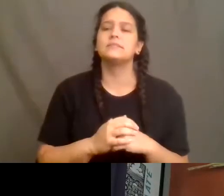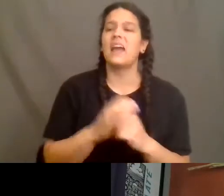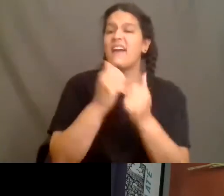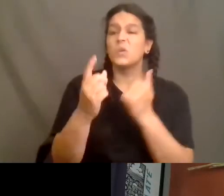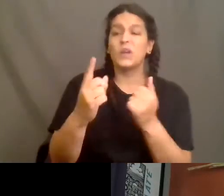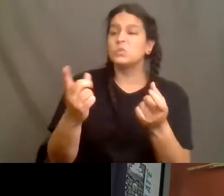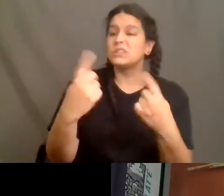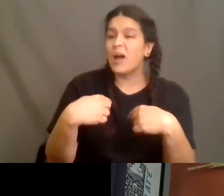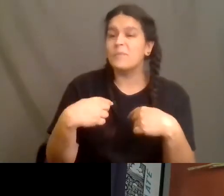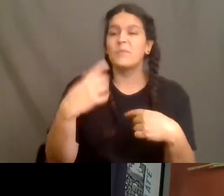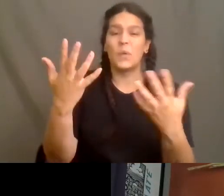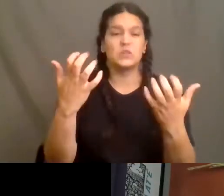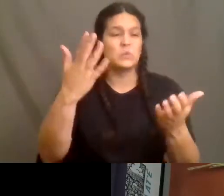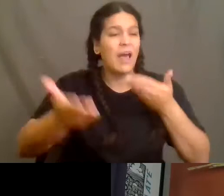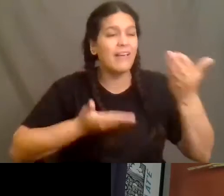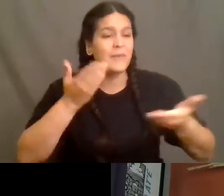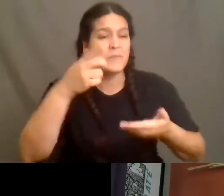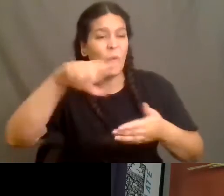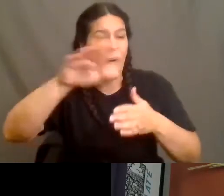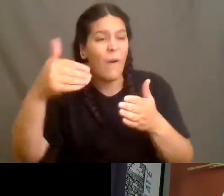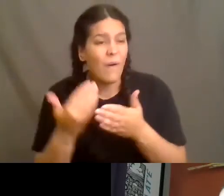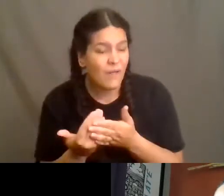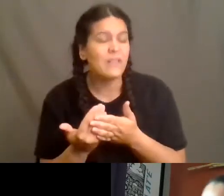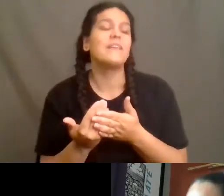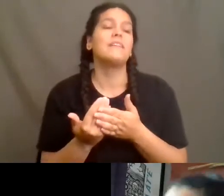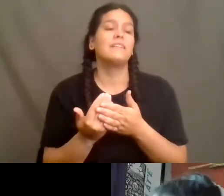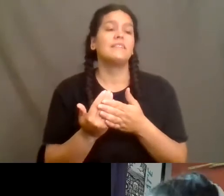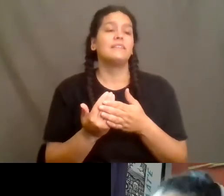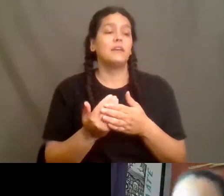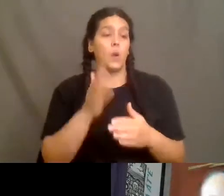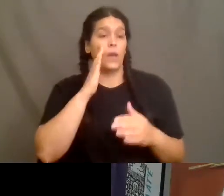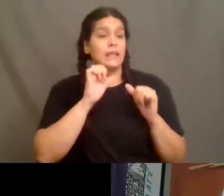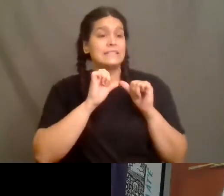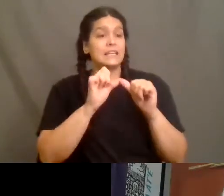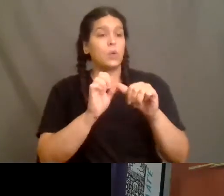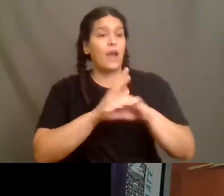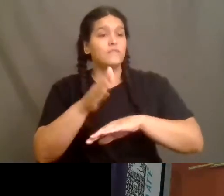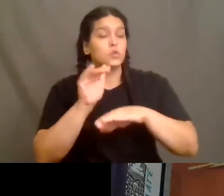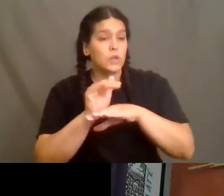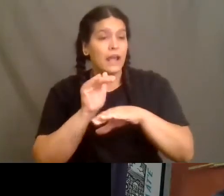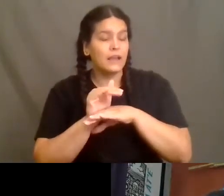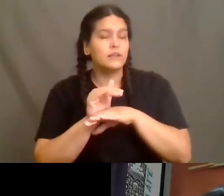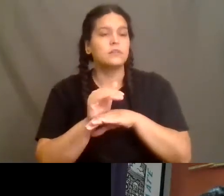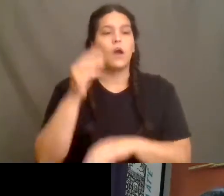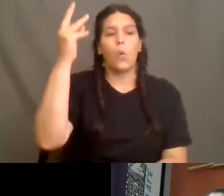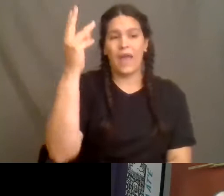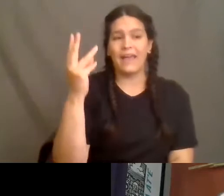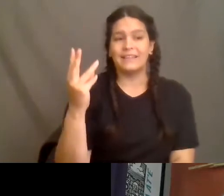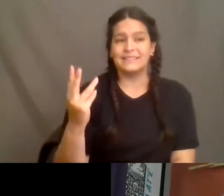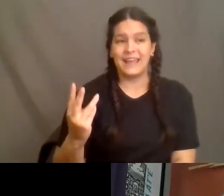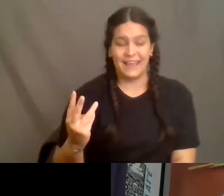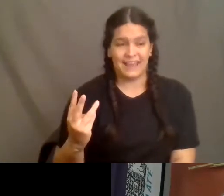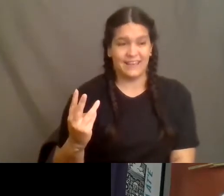to our virtual event this evening. We will continue after tonight to have our Wednesday virtual